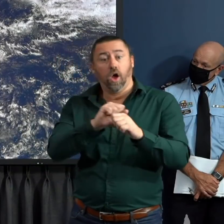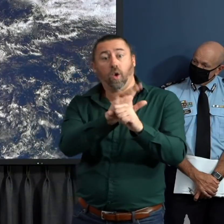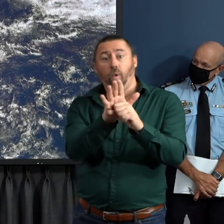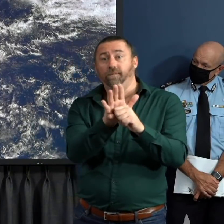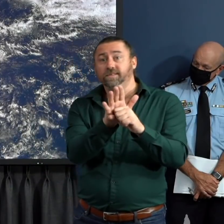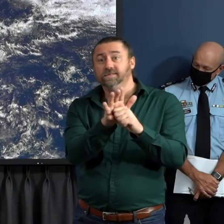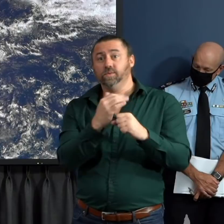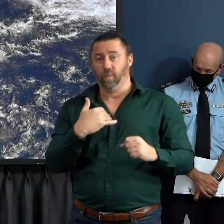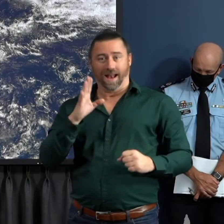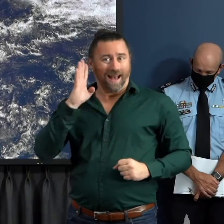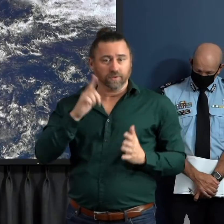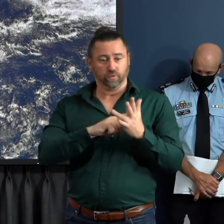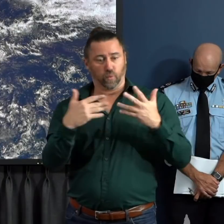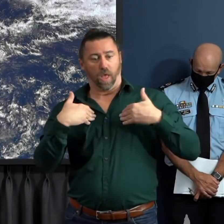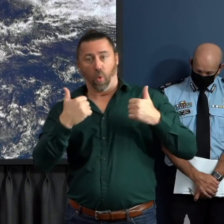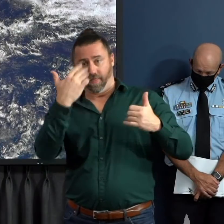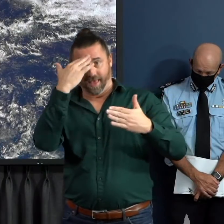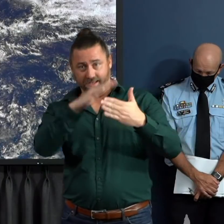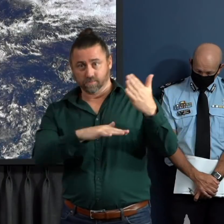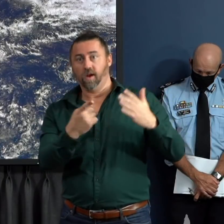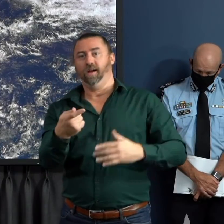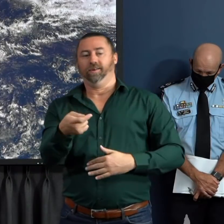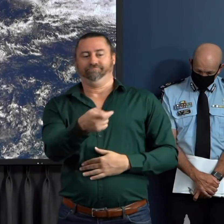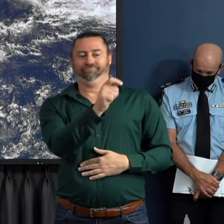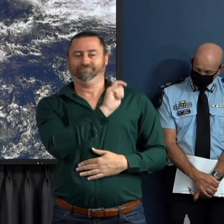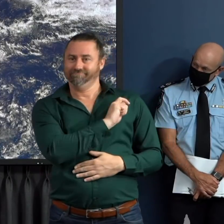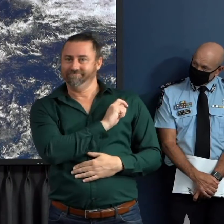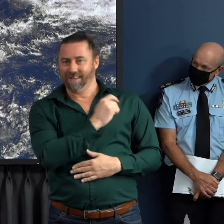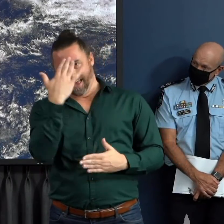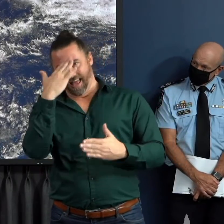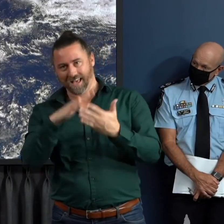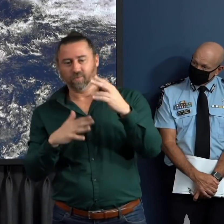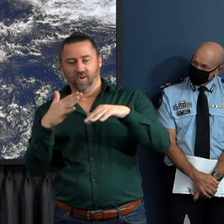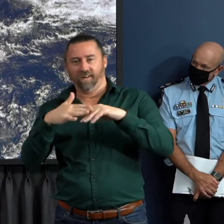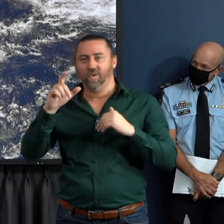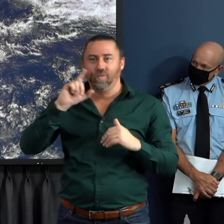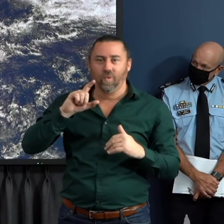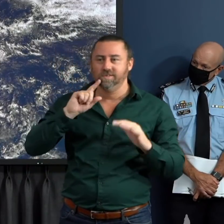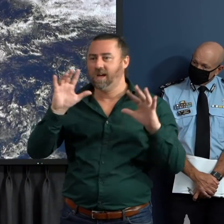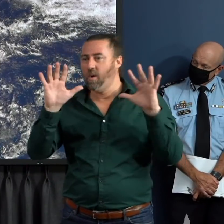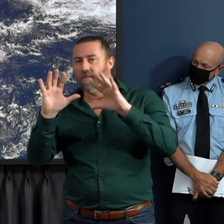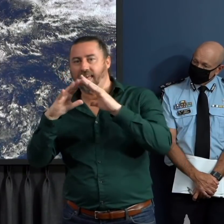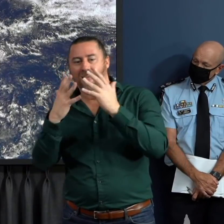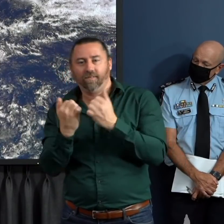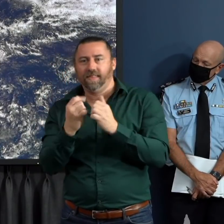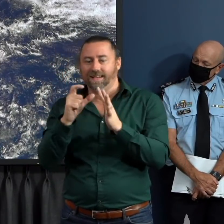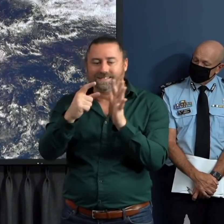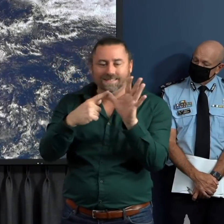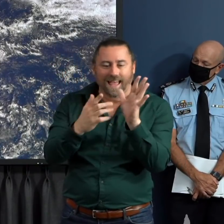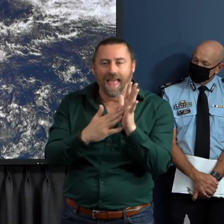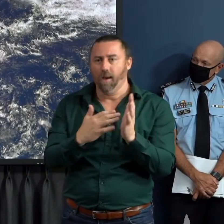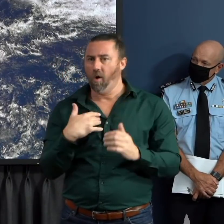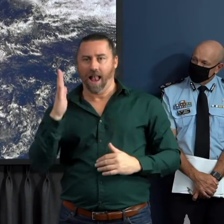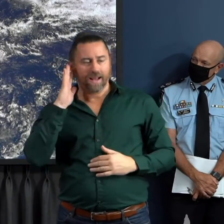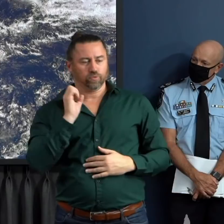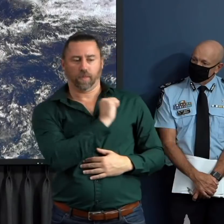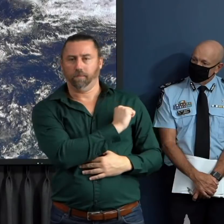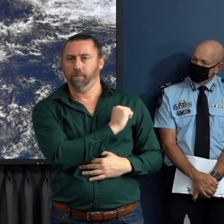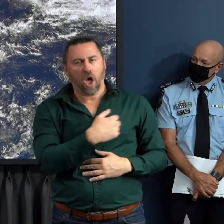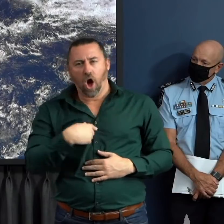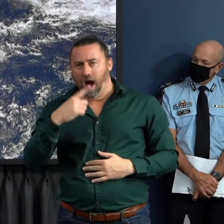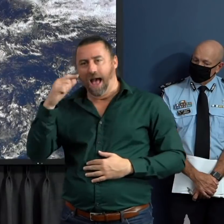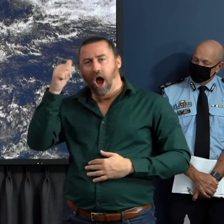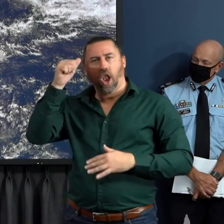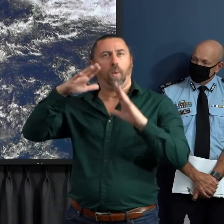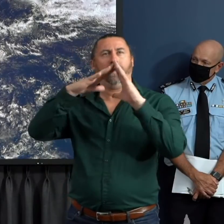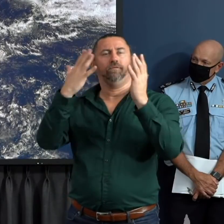to the pandemic, and now we have to listen to the expert advice when it comes to the management of the dam, but also to the advice that's